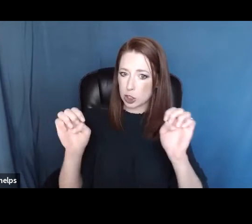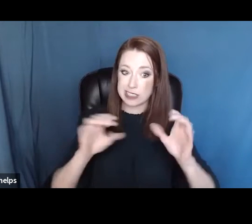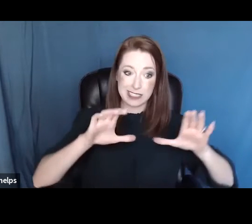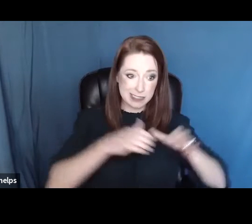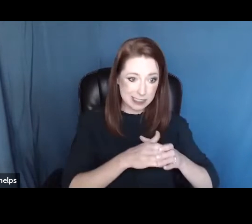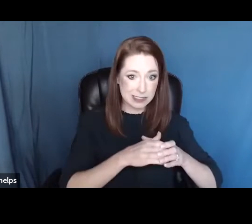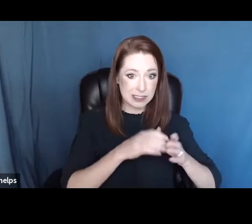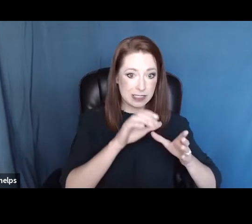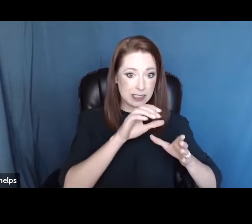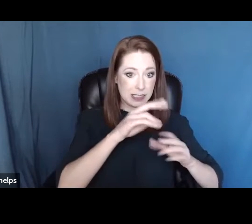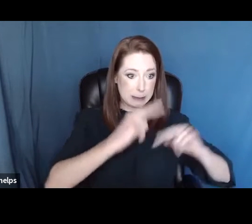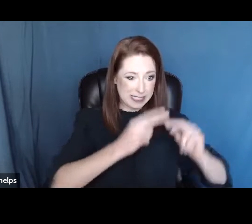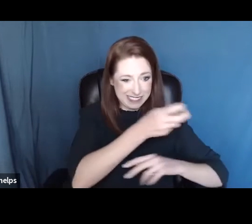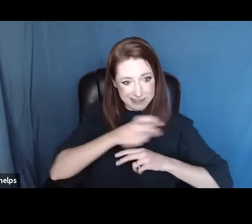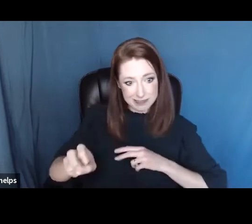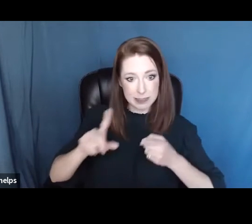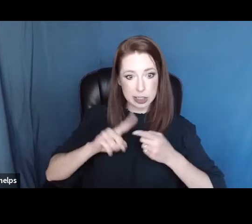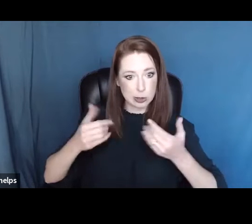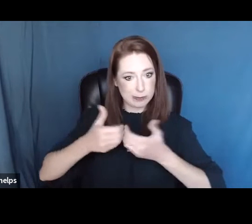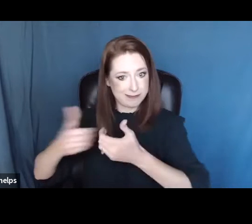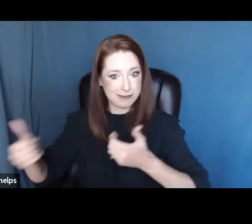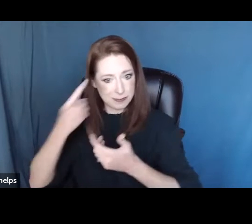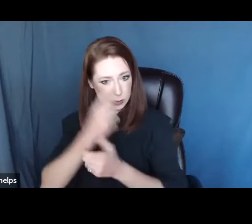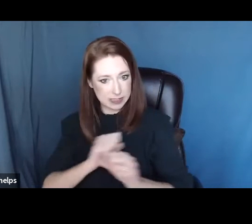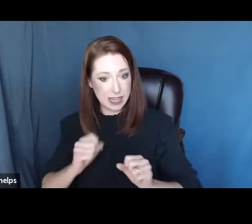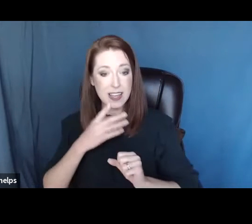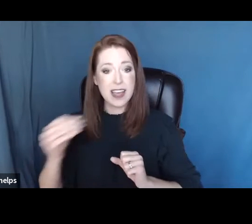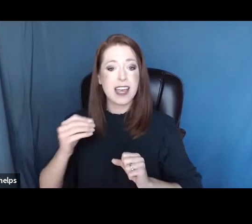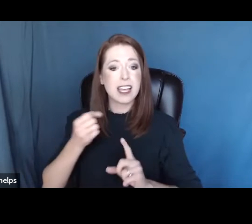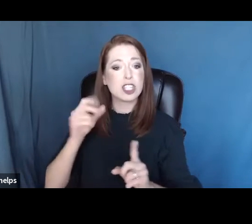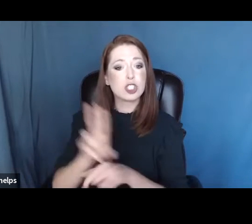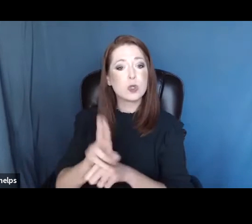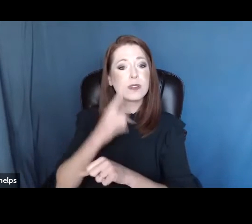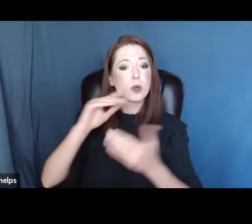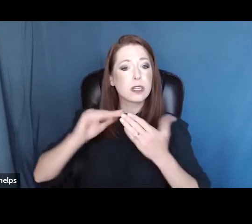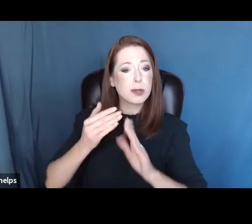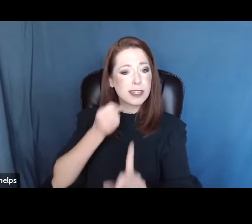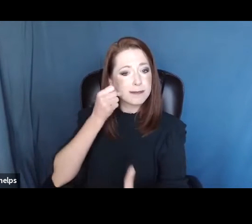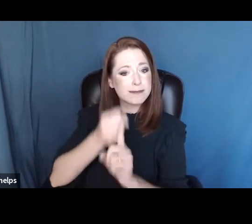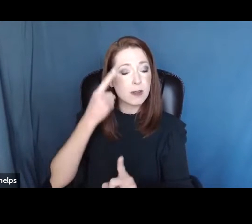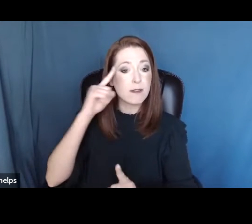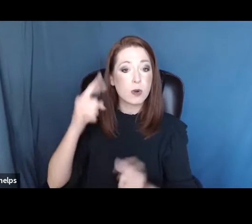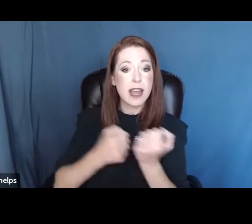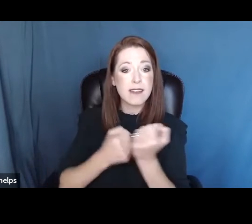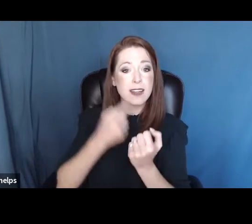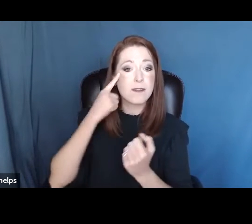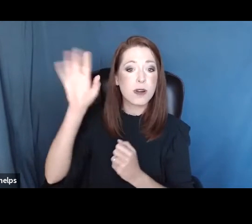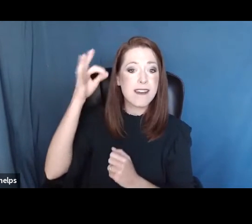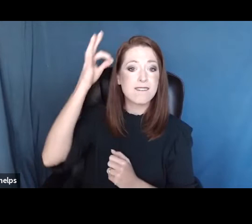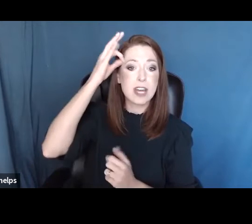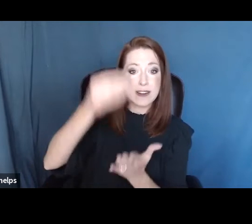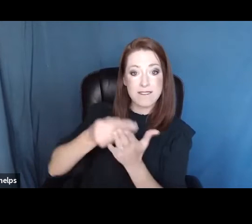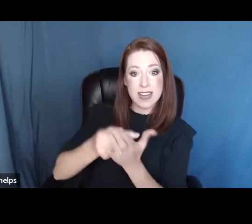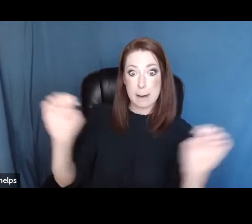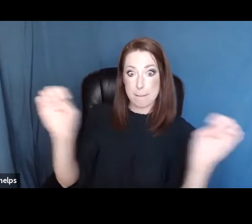settings, and then used to communicate state-level disproportionate impact to advocate for federal emergency funding to be used